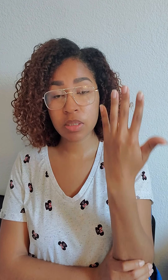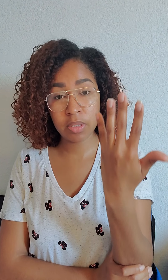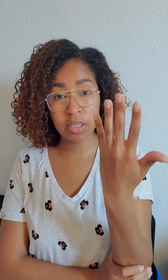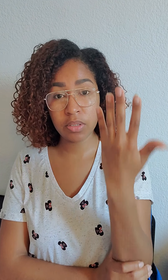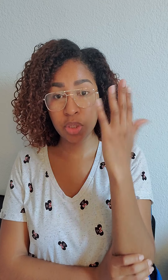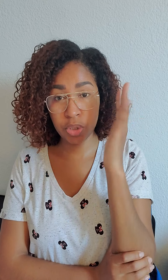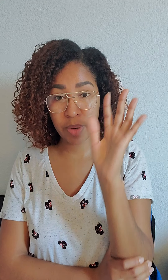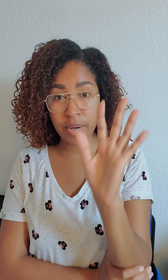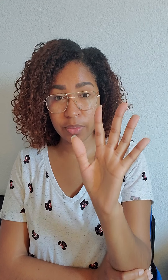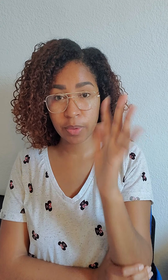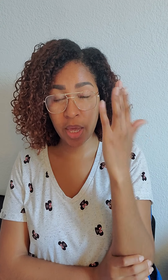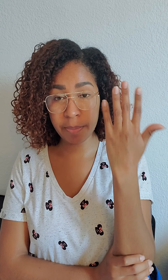be turned around, okay?